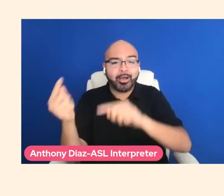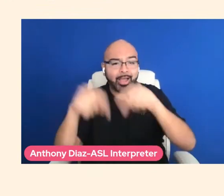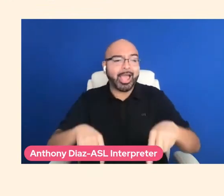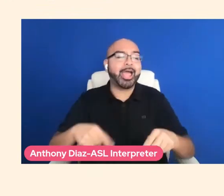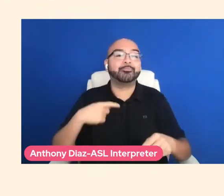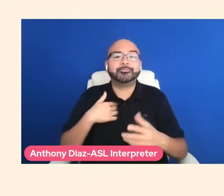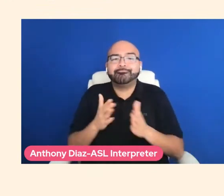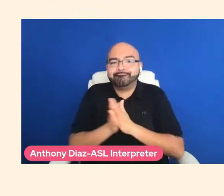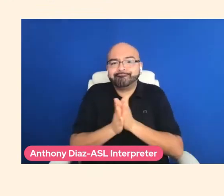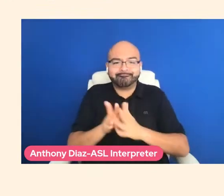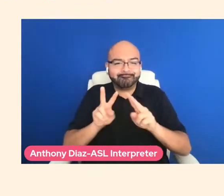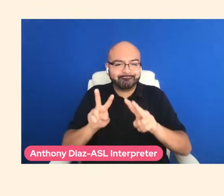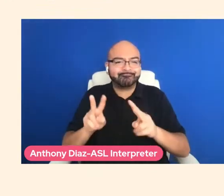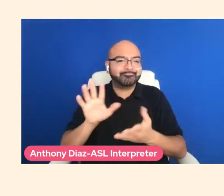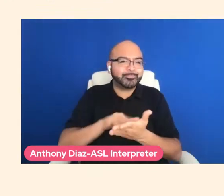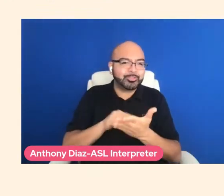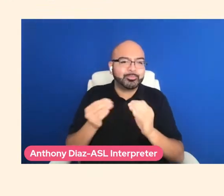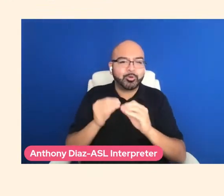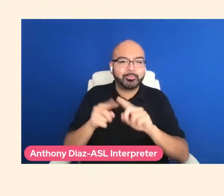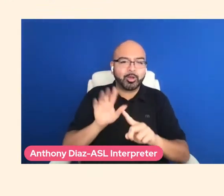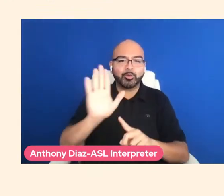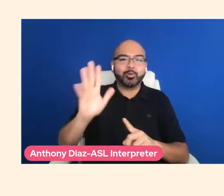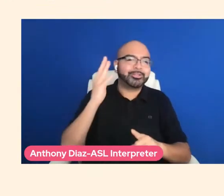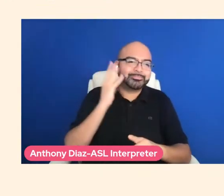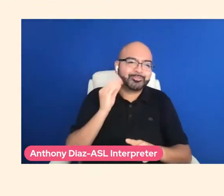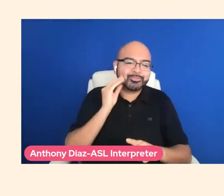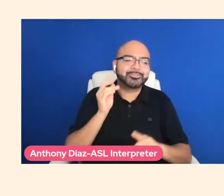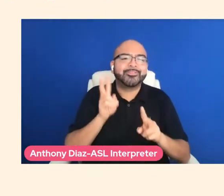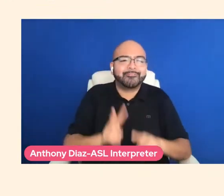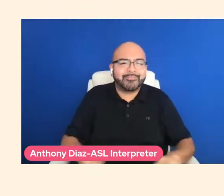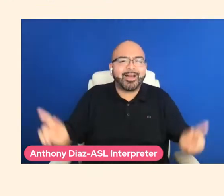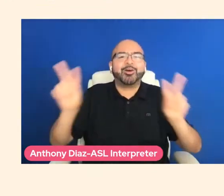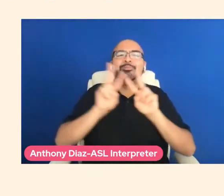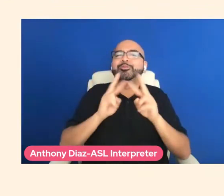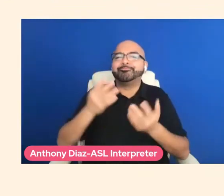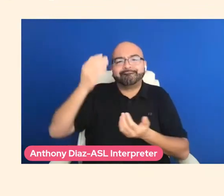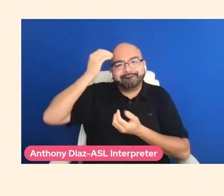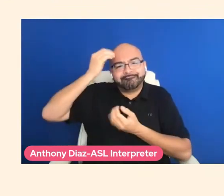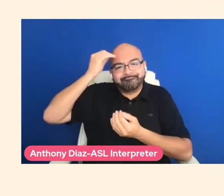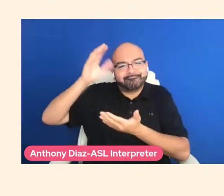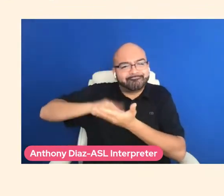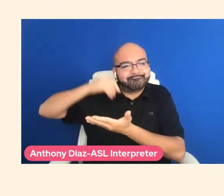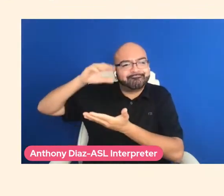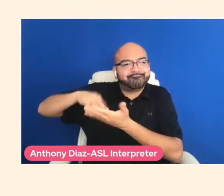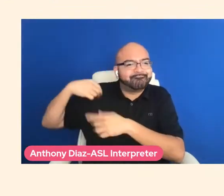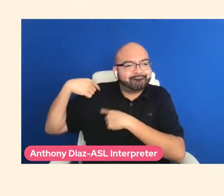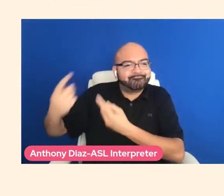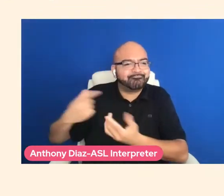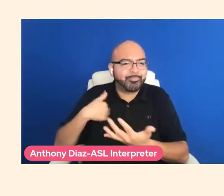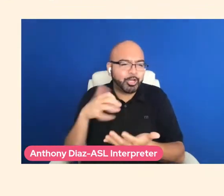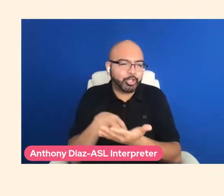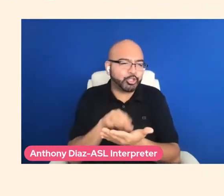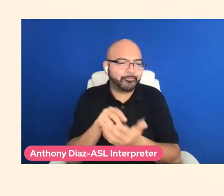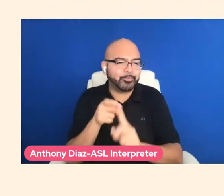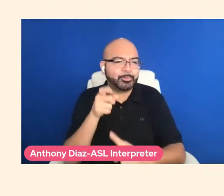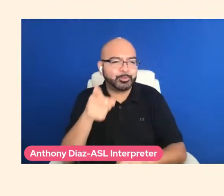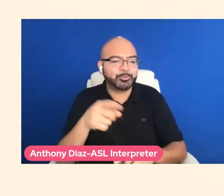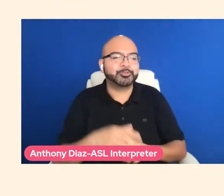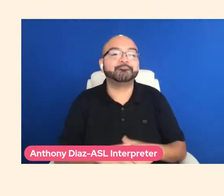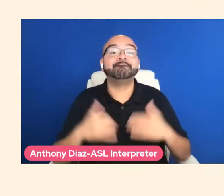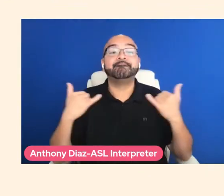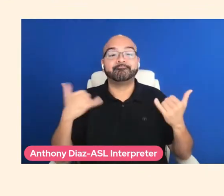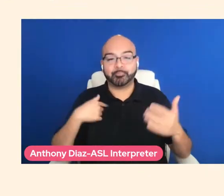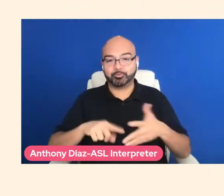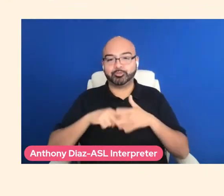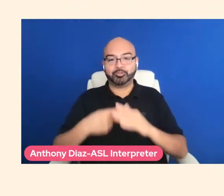your experiences and the valuable insights. And so I'm going to just go ahead and kind of begin